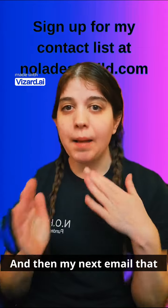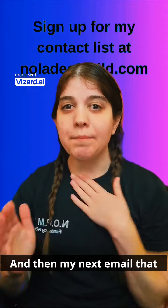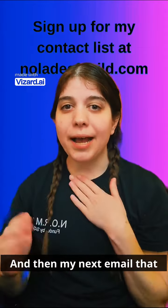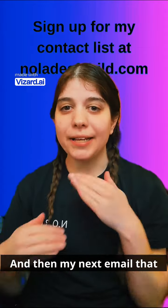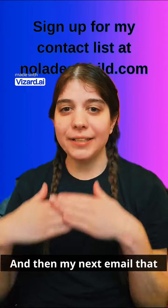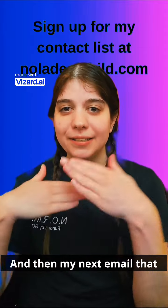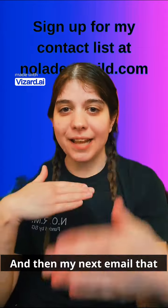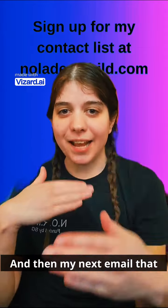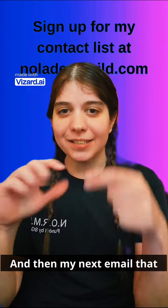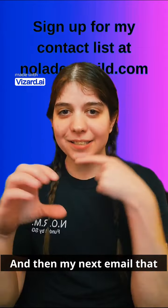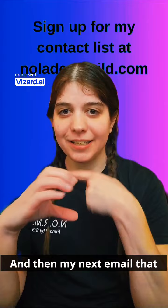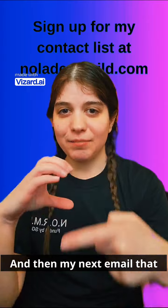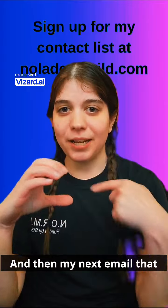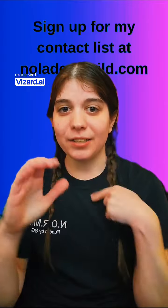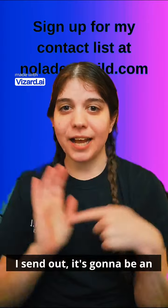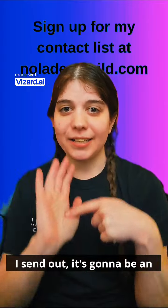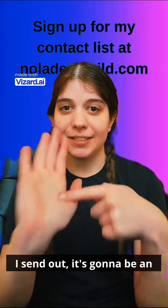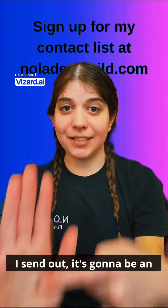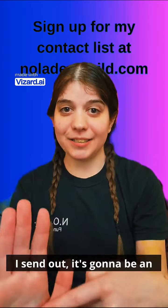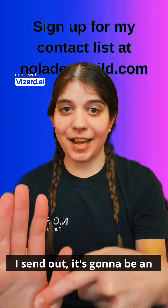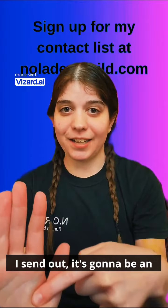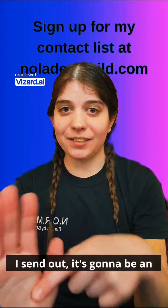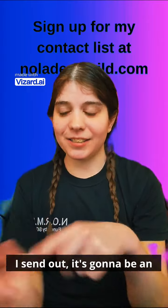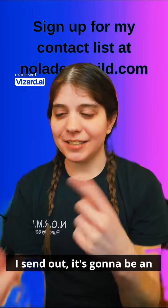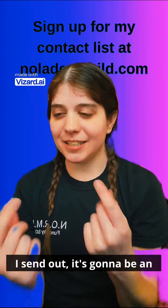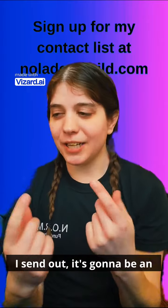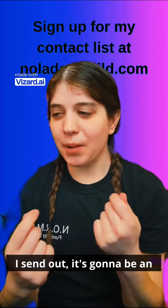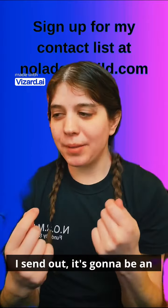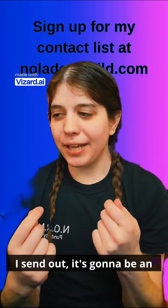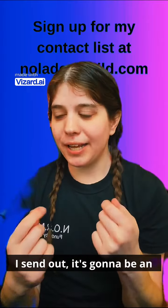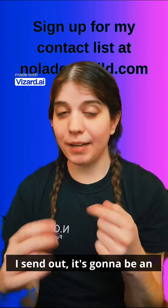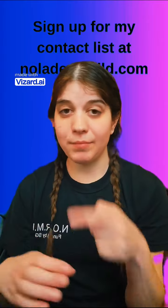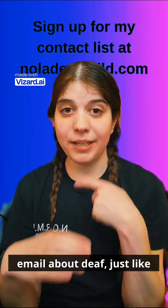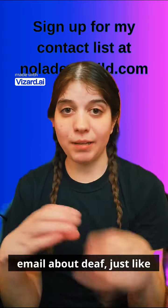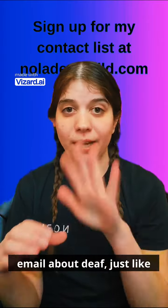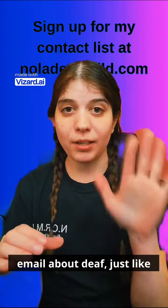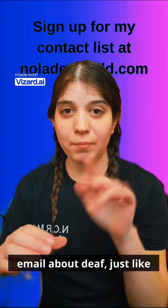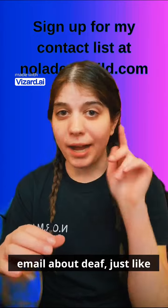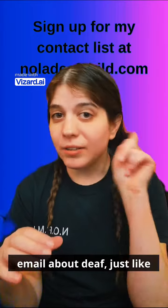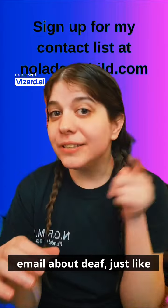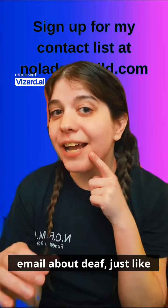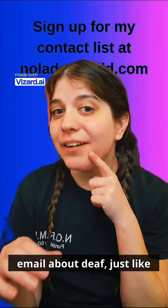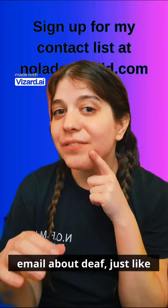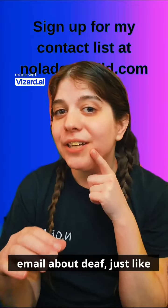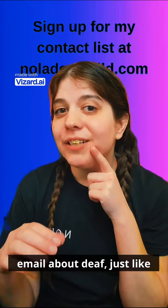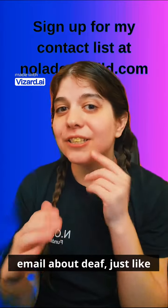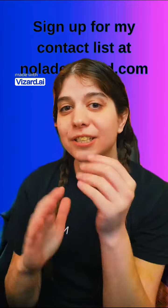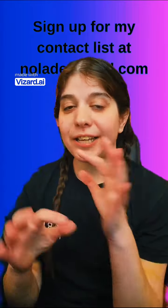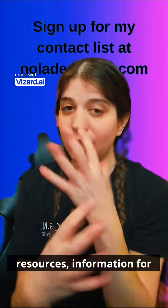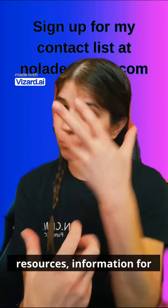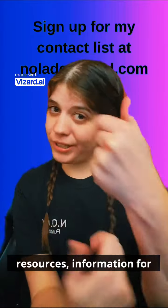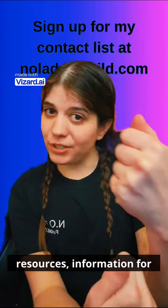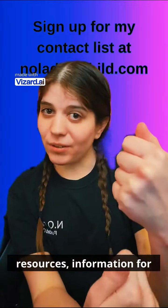my next email that I send out, it's gonna be an email about deaf, just like